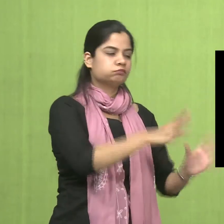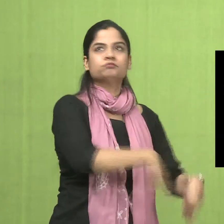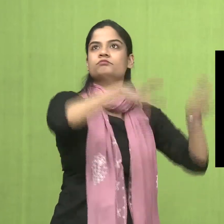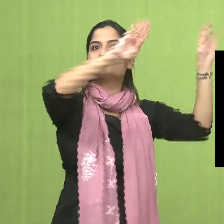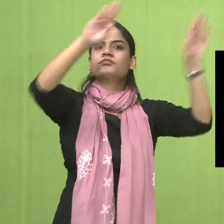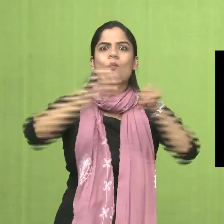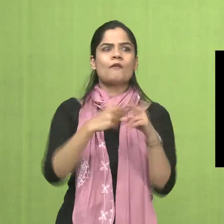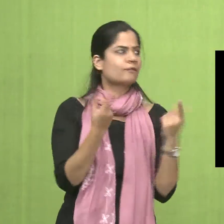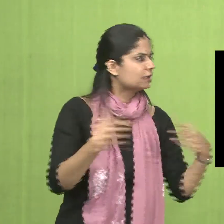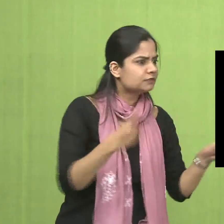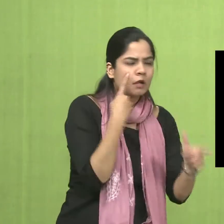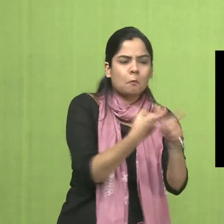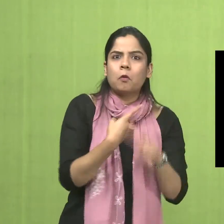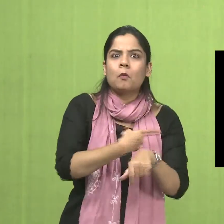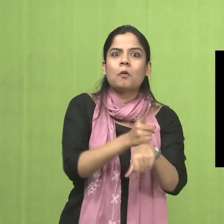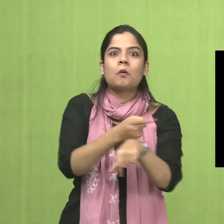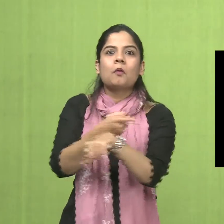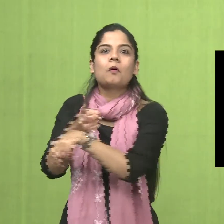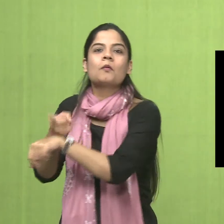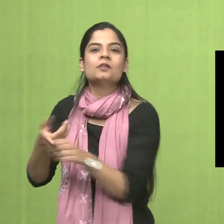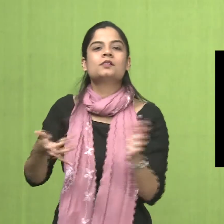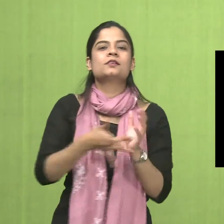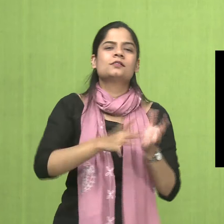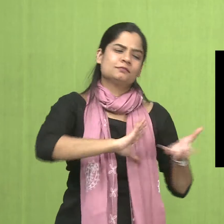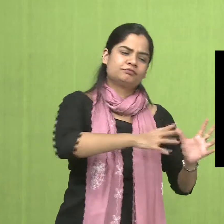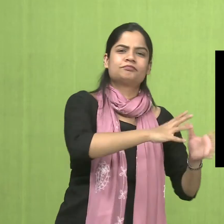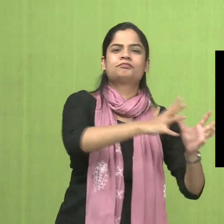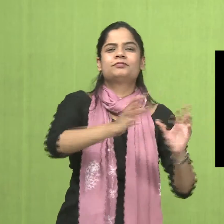lot of time and you also save a lot of energy.